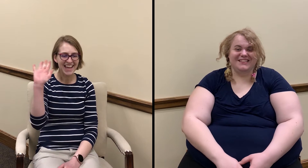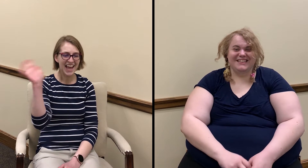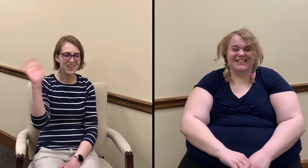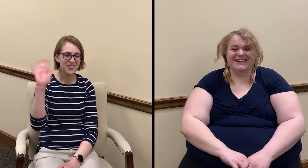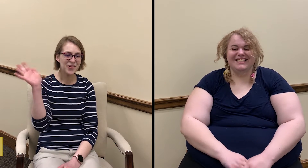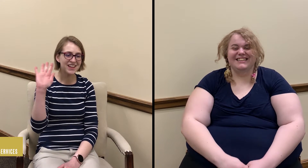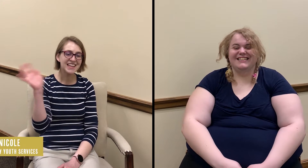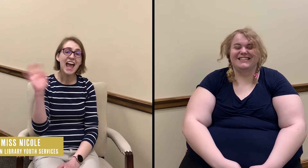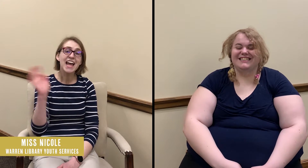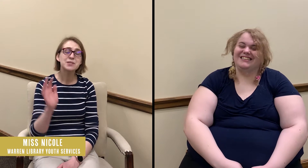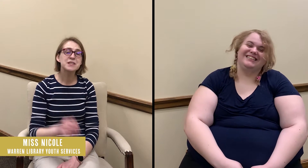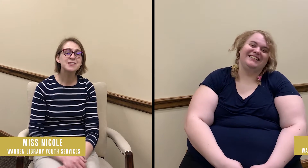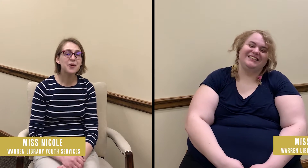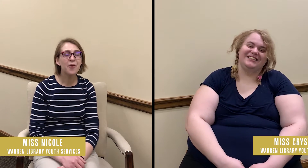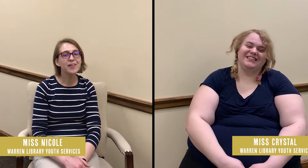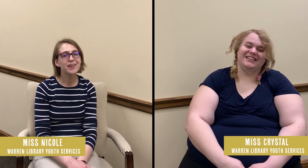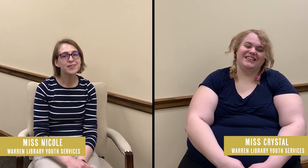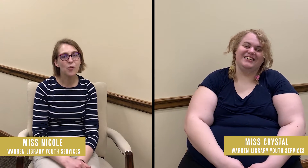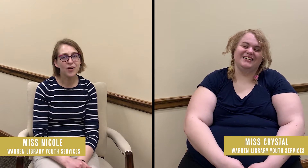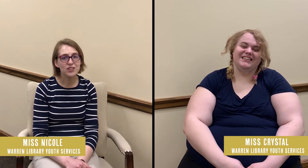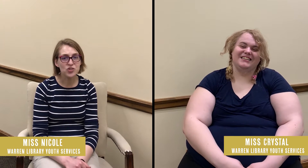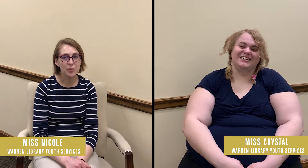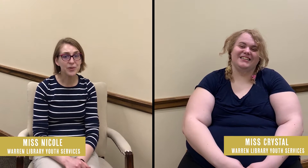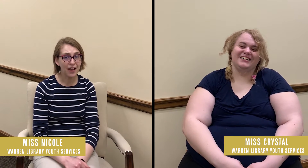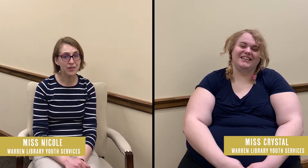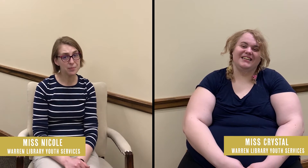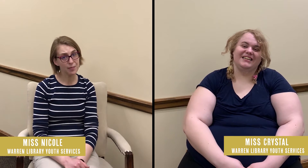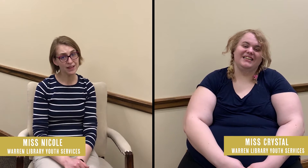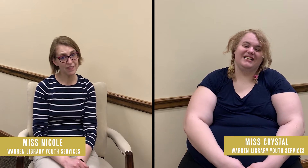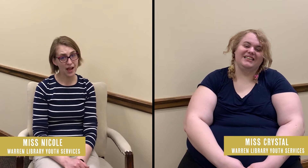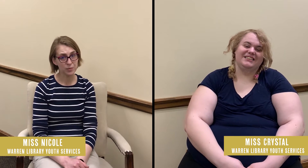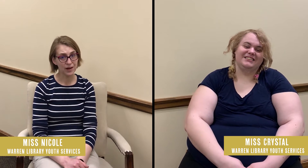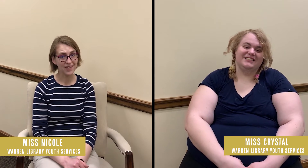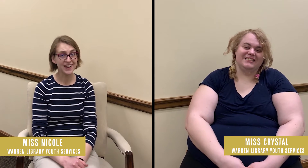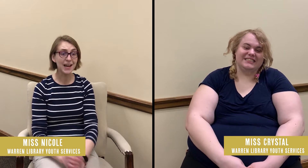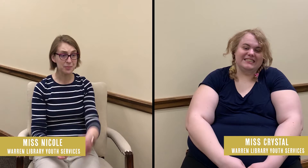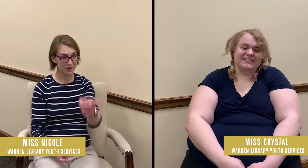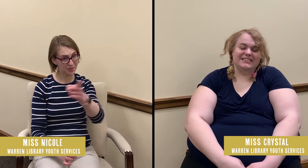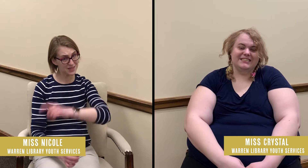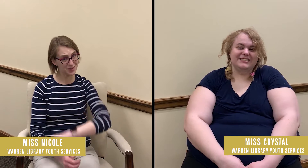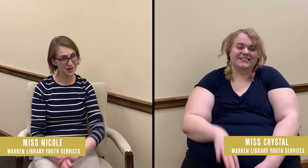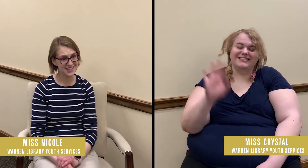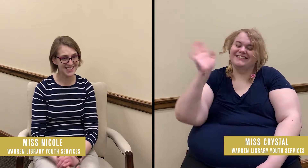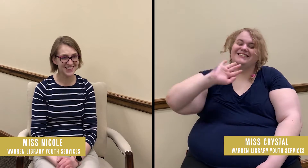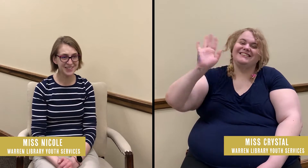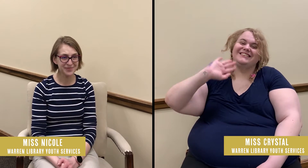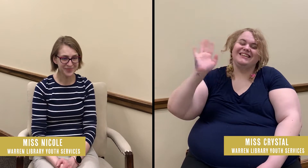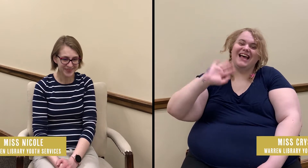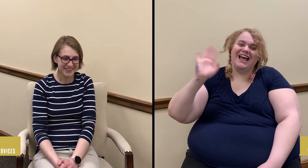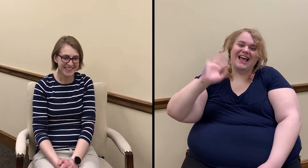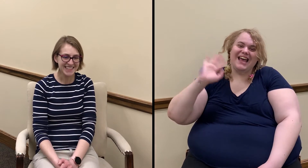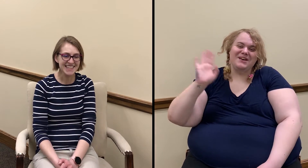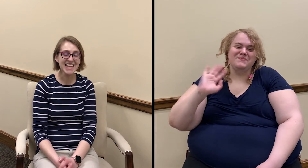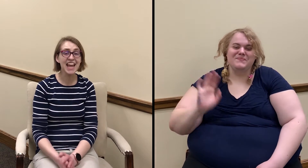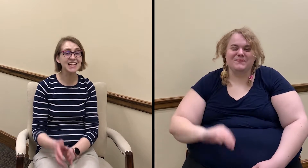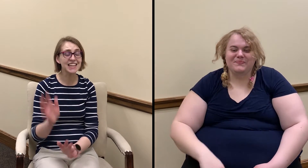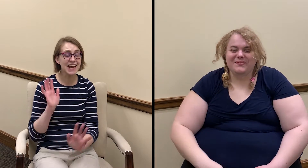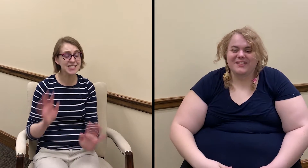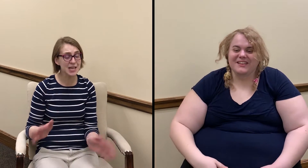Hi everyone, it's Miss Nicole here at the Warren-Trumbull County Public Library, and I'm here with Miss Crystal. Hi. And the last time